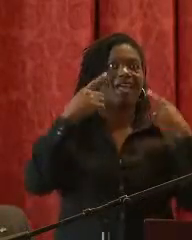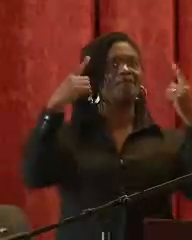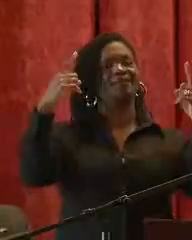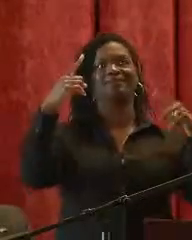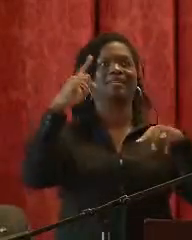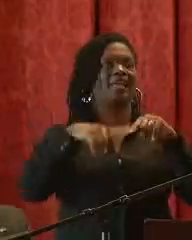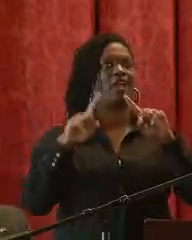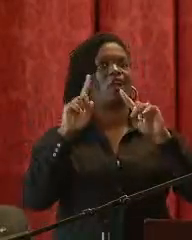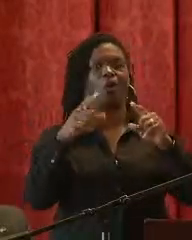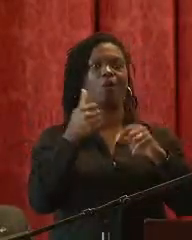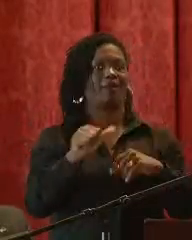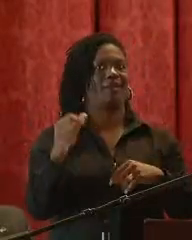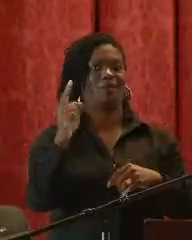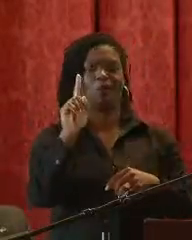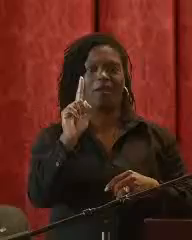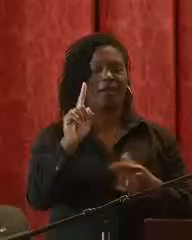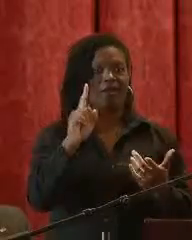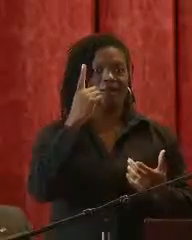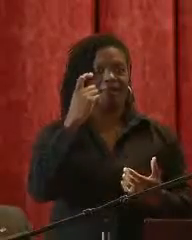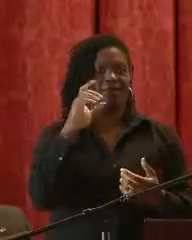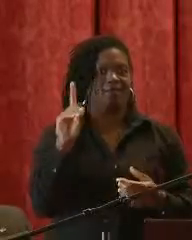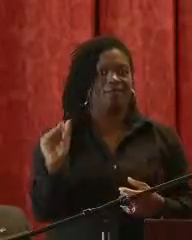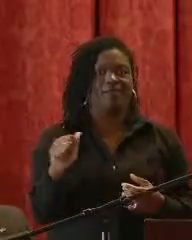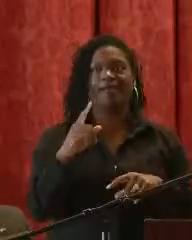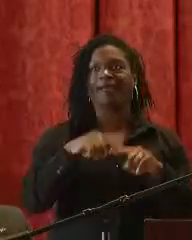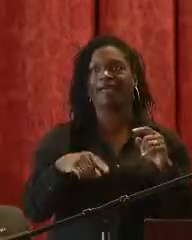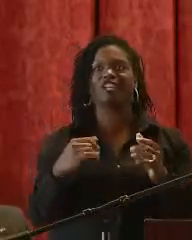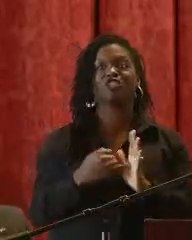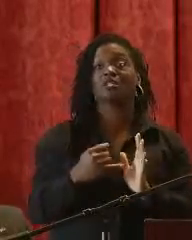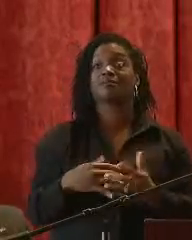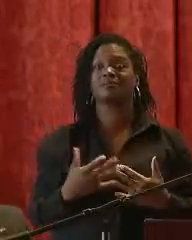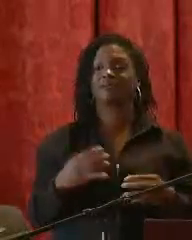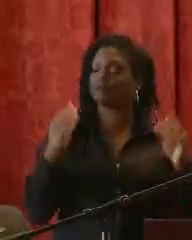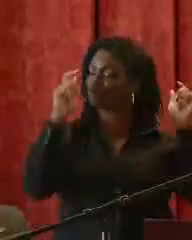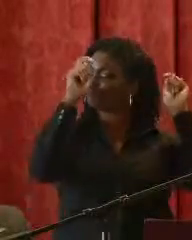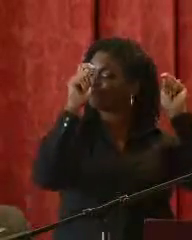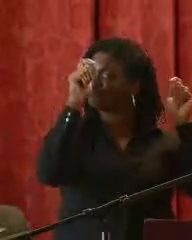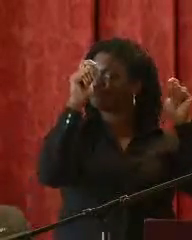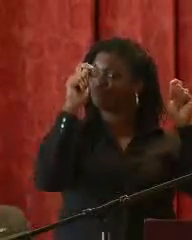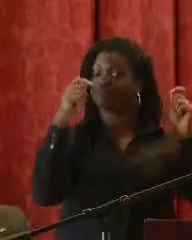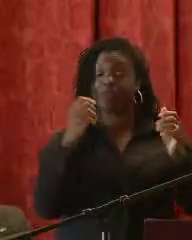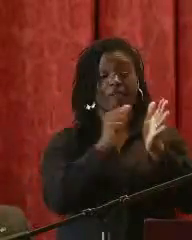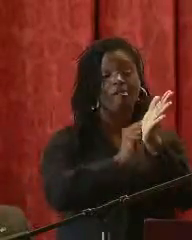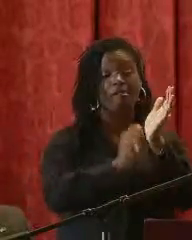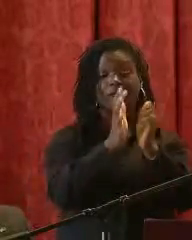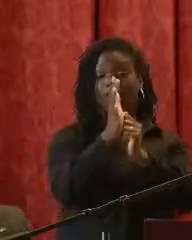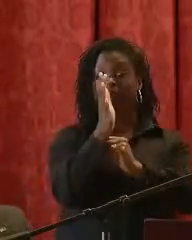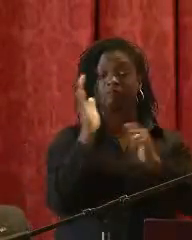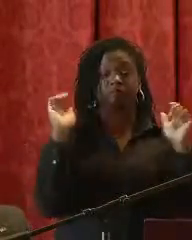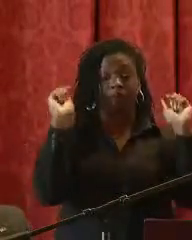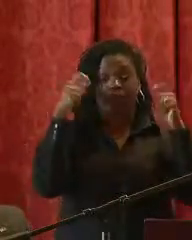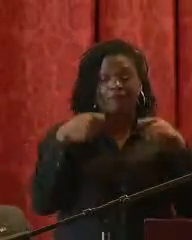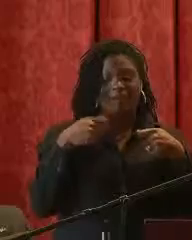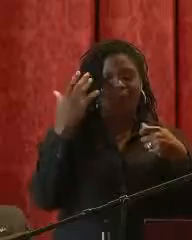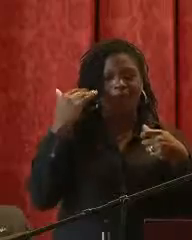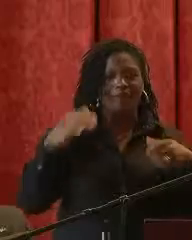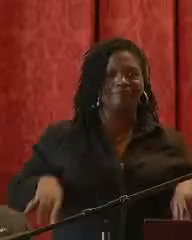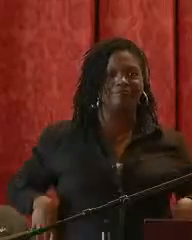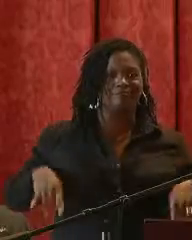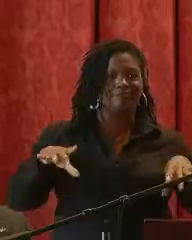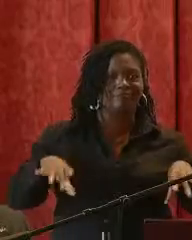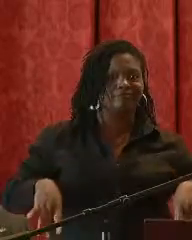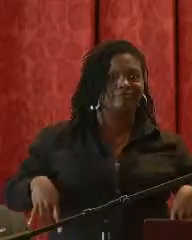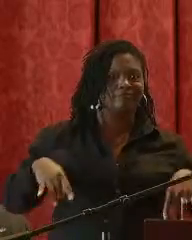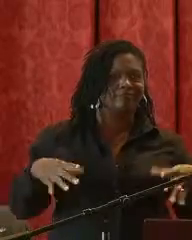because of his disability. He can't just put on a hat and gloves and cover up because his wheelchair always